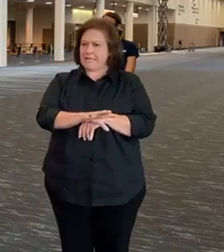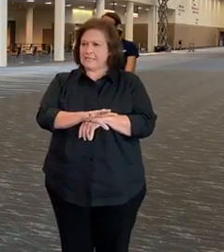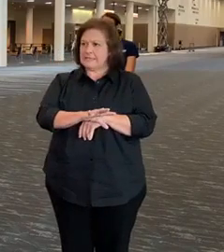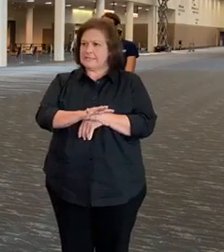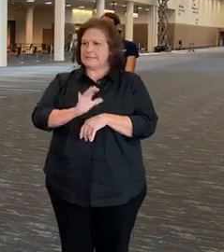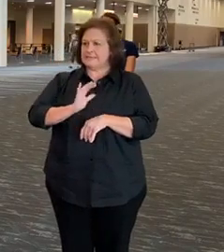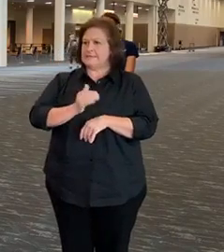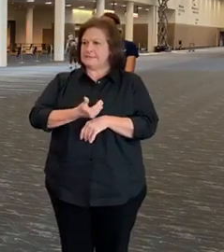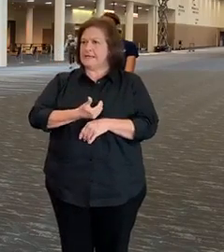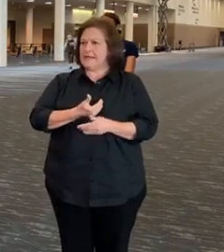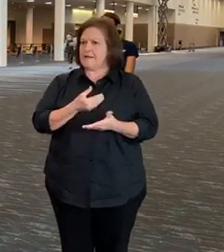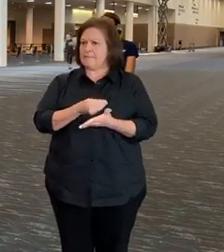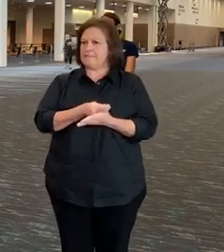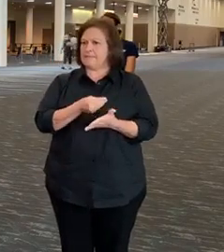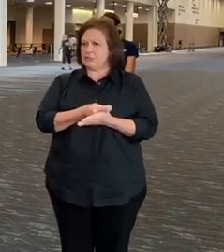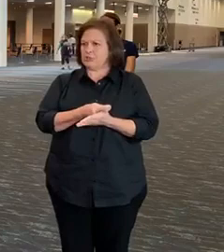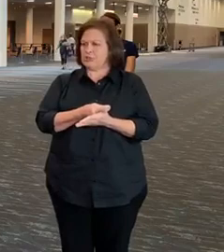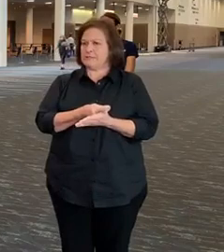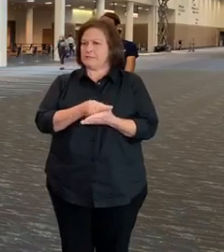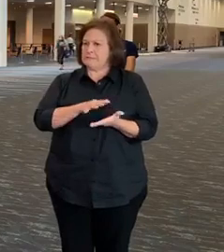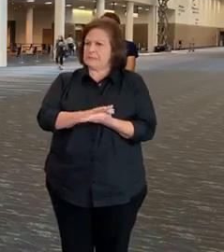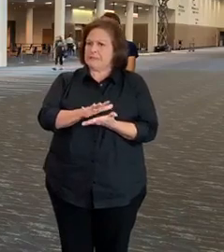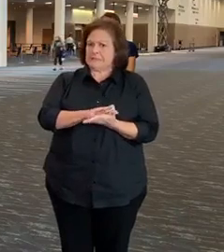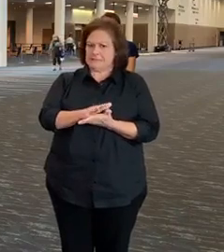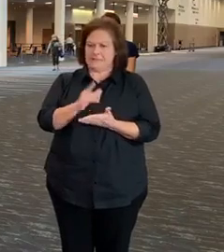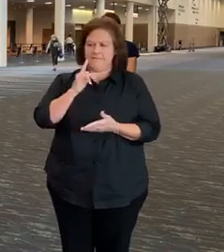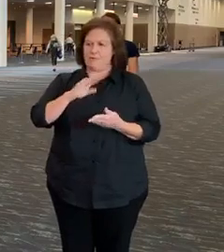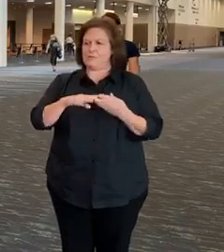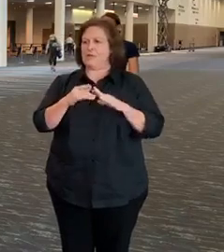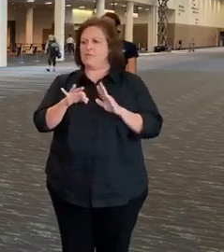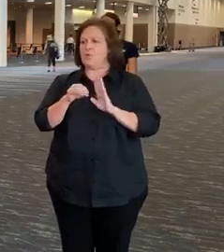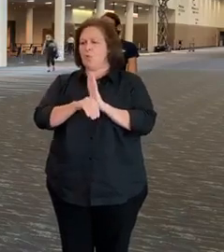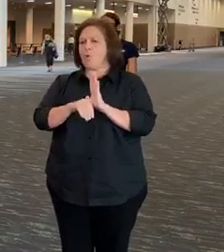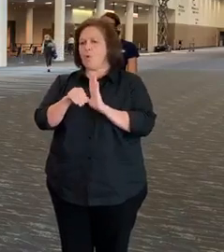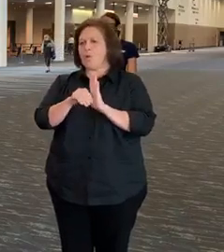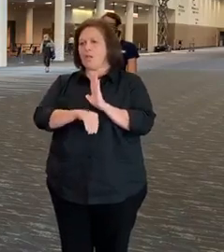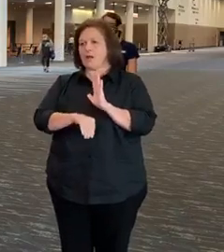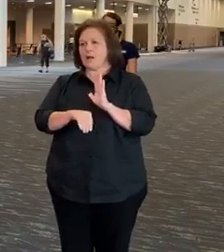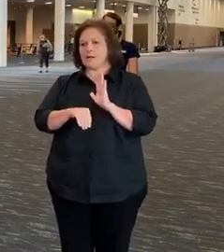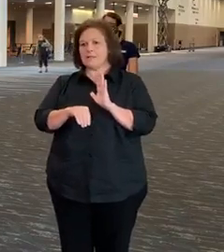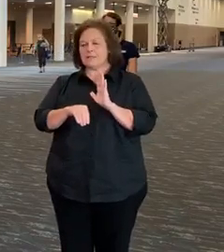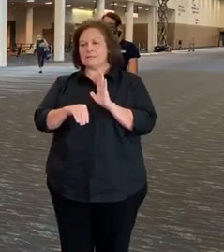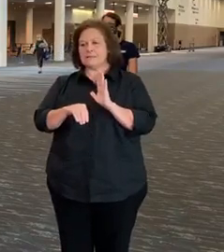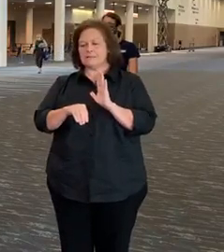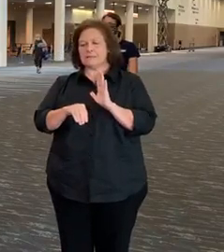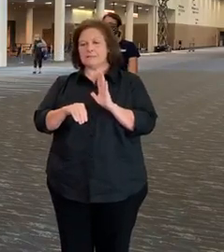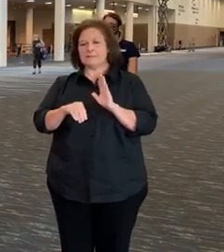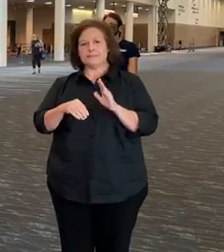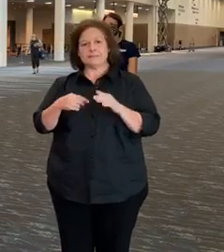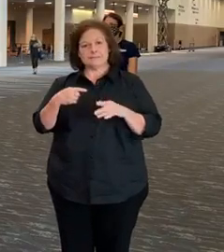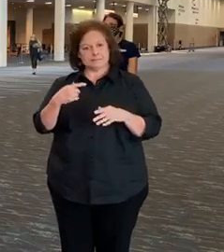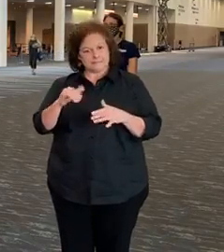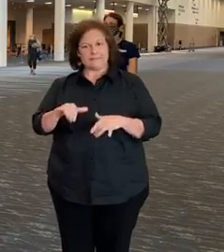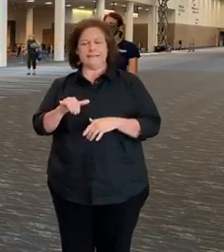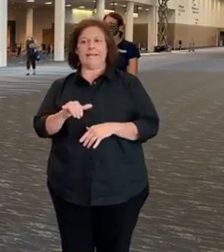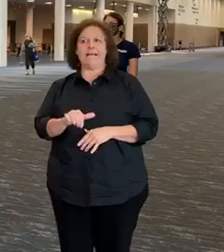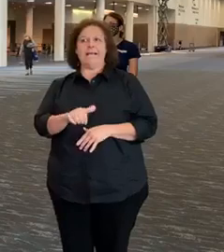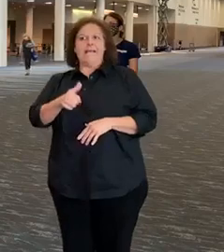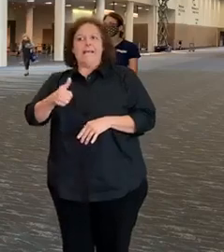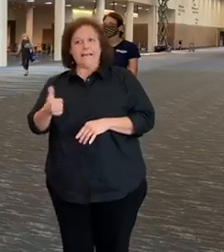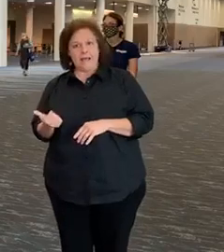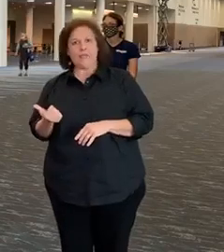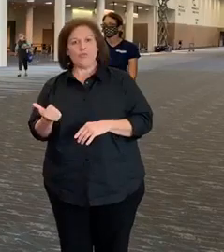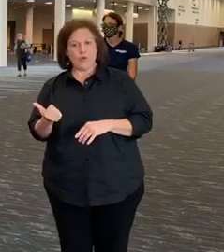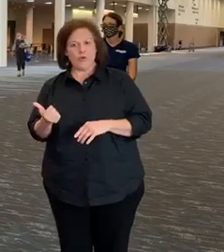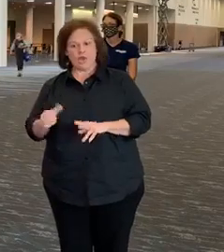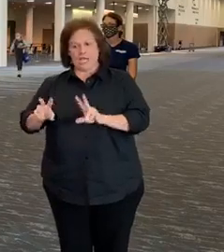the operational budget and expenses of the city of New Orleans as we're moving through, again, a pandemic.